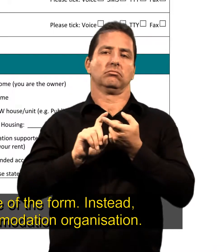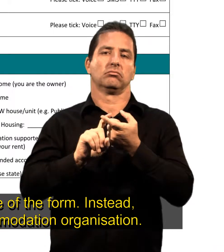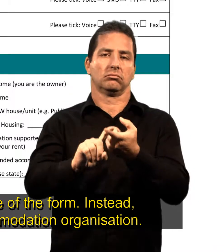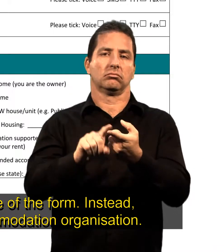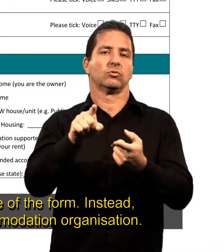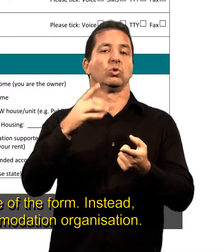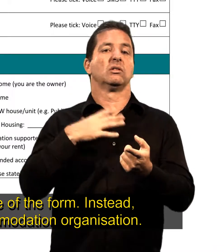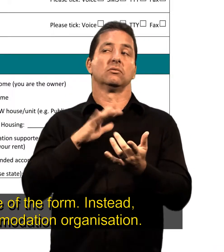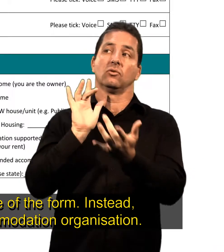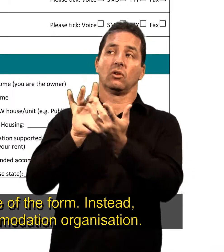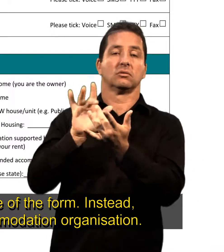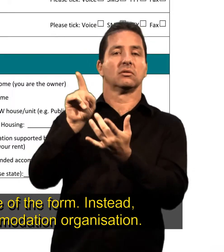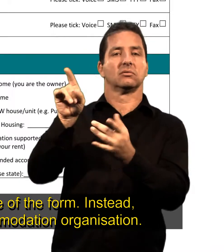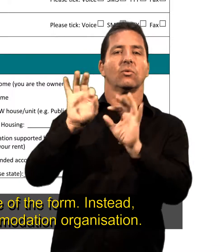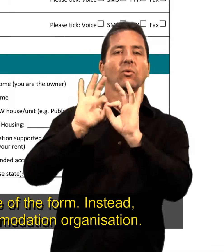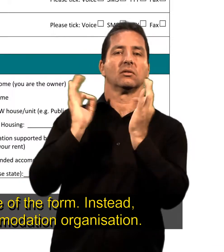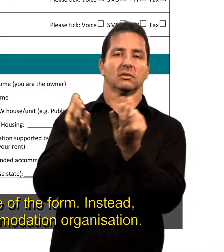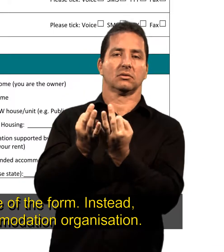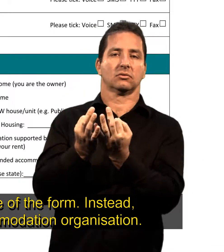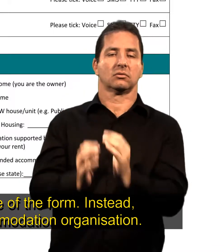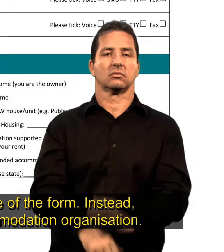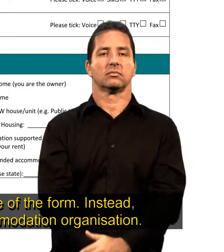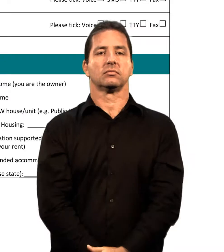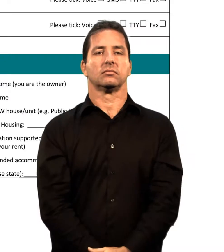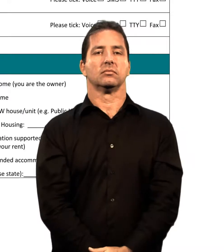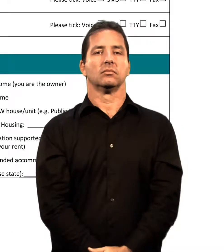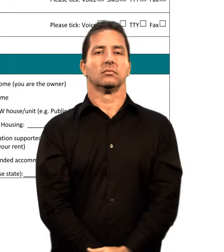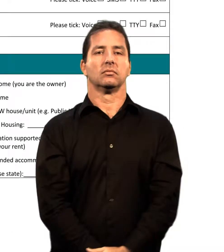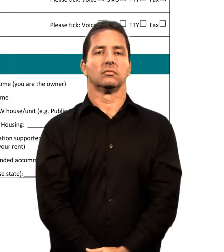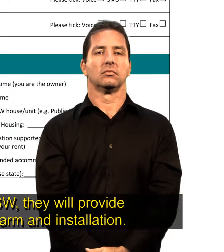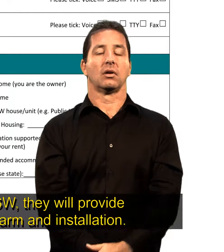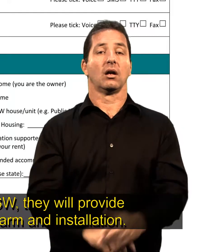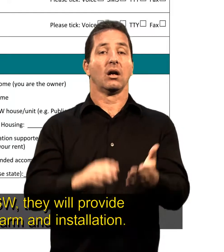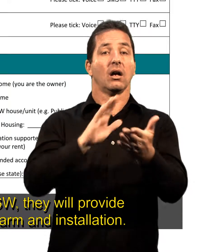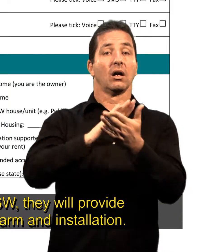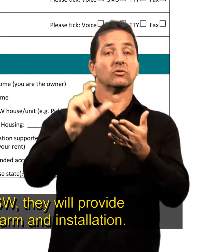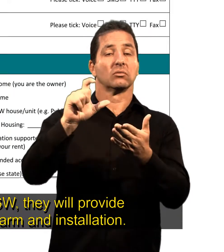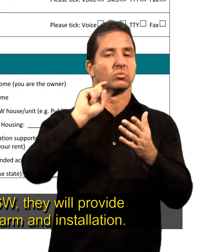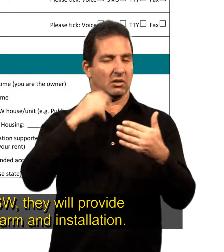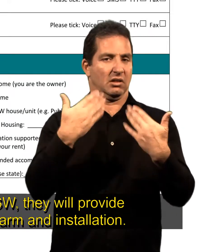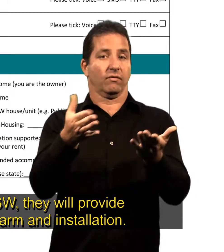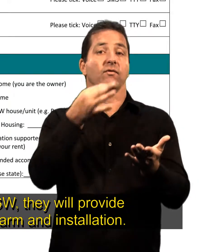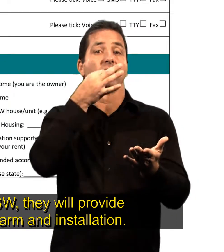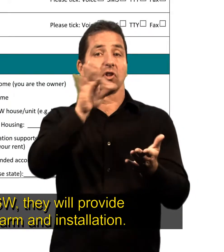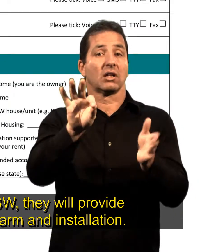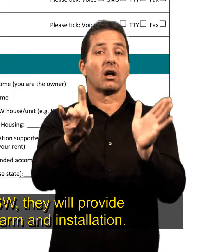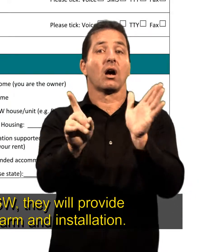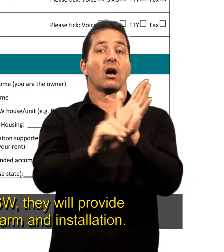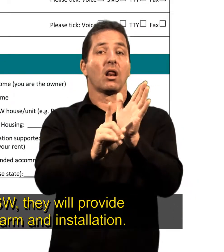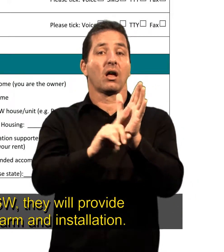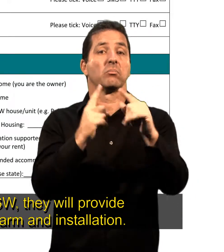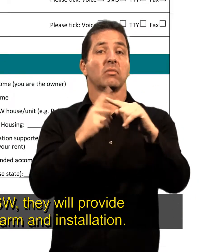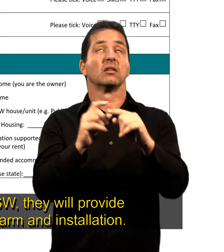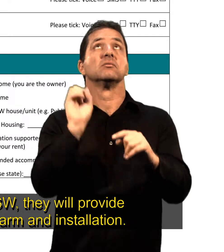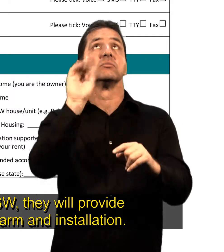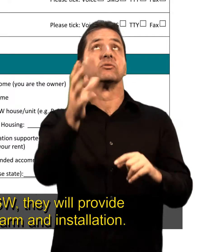form. Instead, contact your accommodation organisation. If it's Housing New South Wales, they will provide